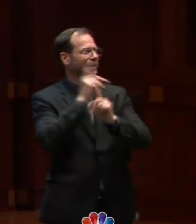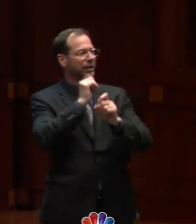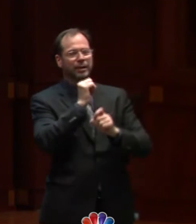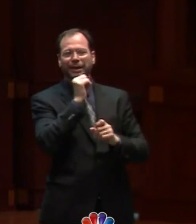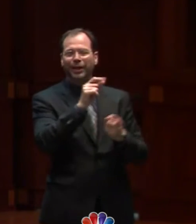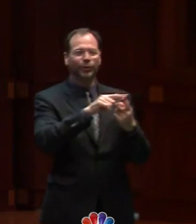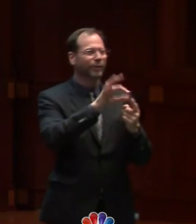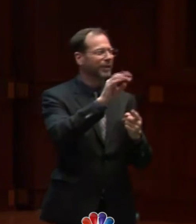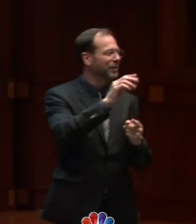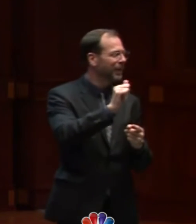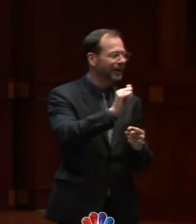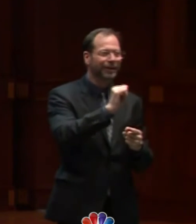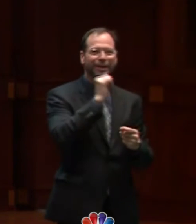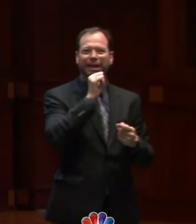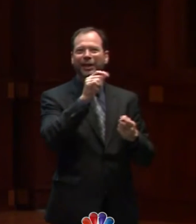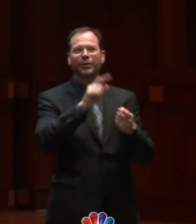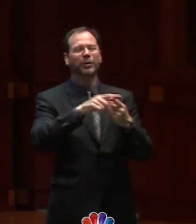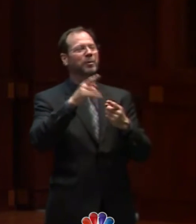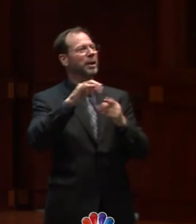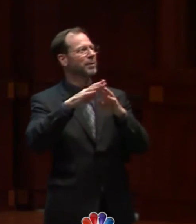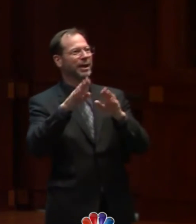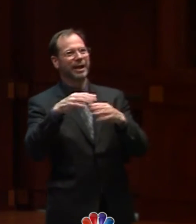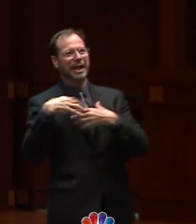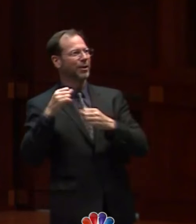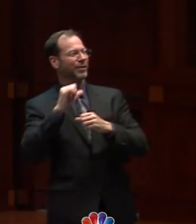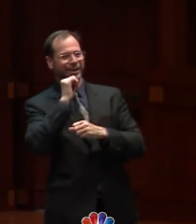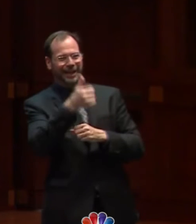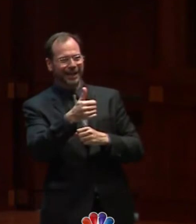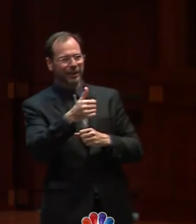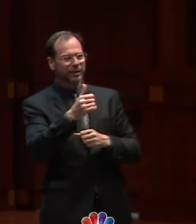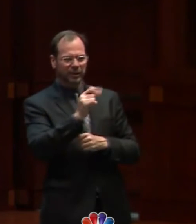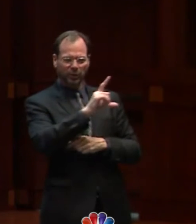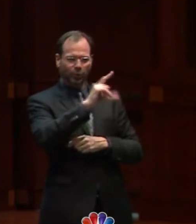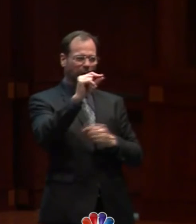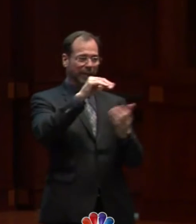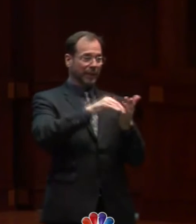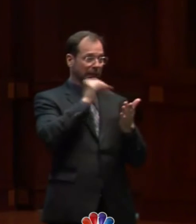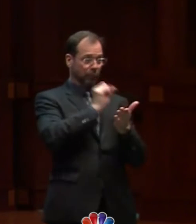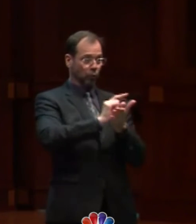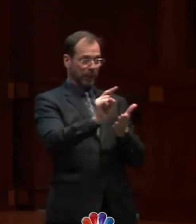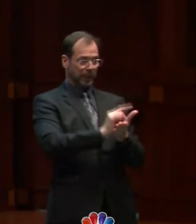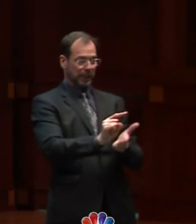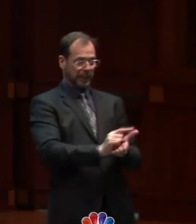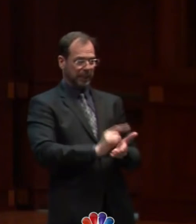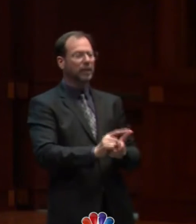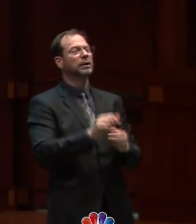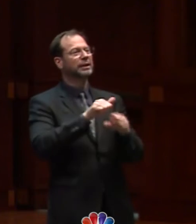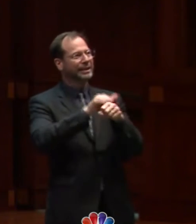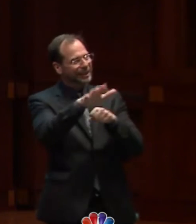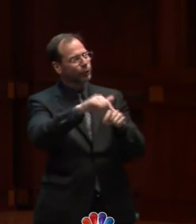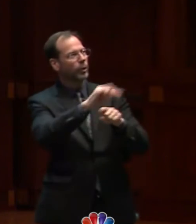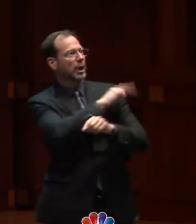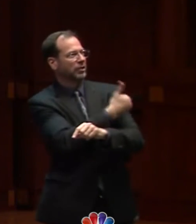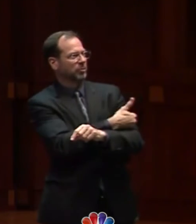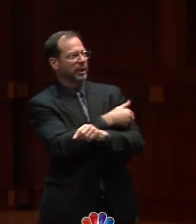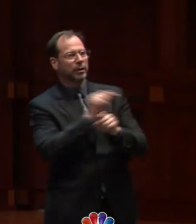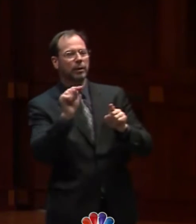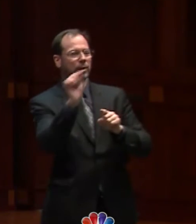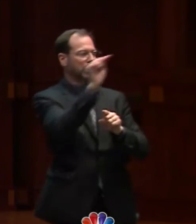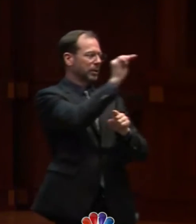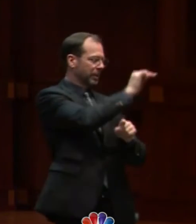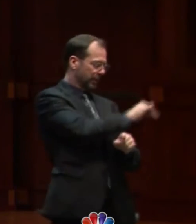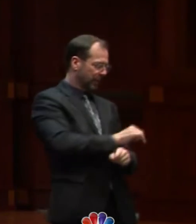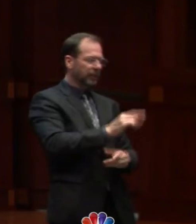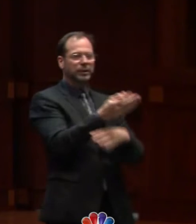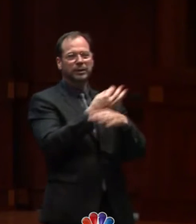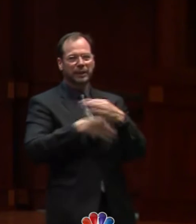going through FEMA, not going through public health. And those 20,000 per week will continue to go to that hospital setting as opposed